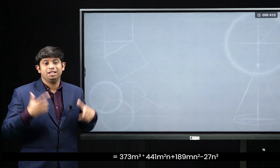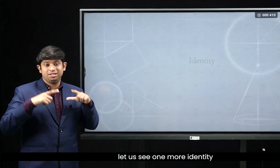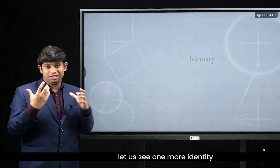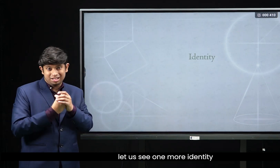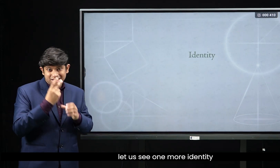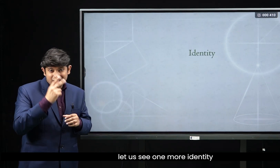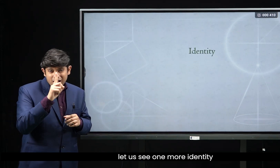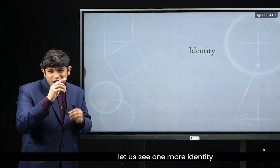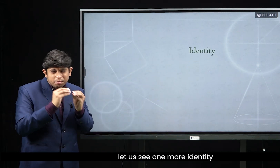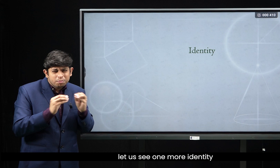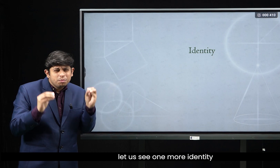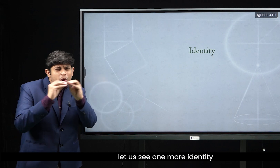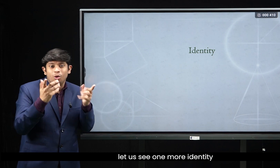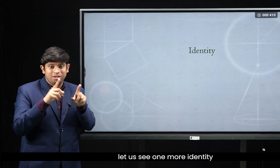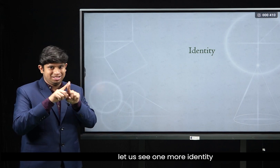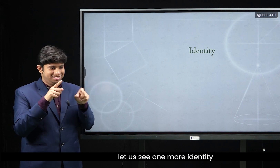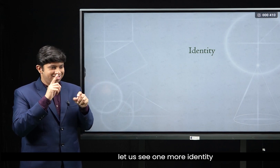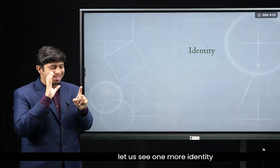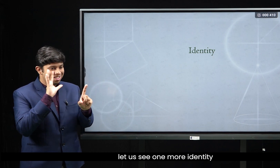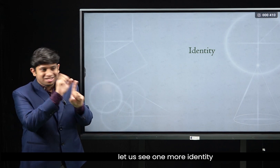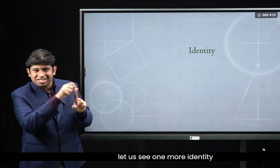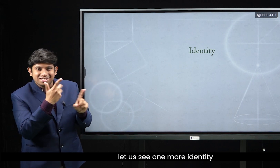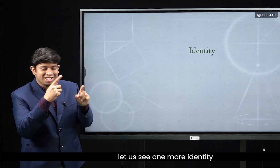Let us see one more identity.